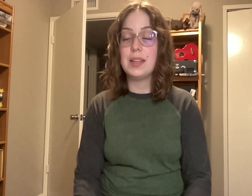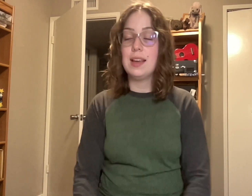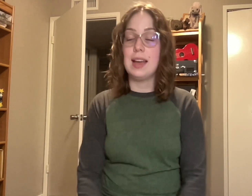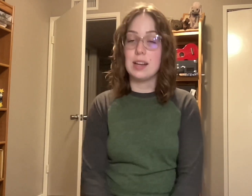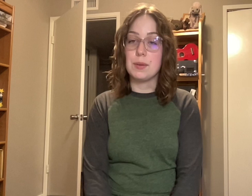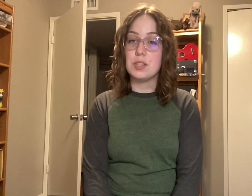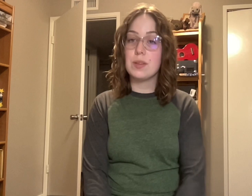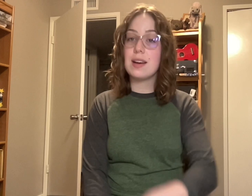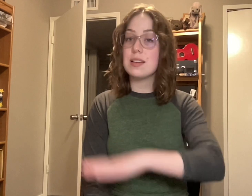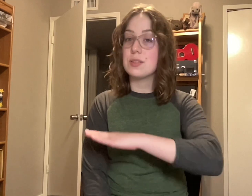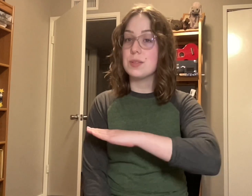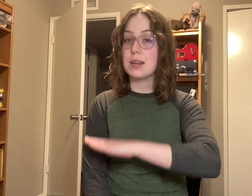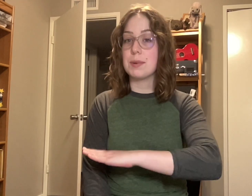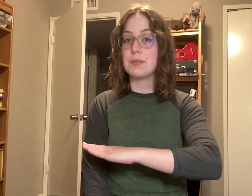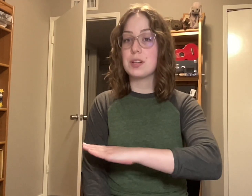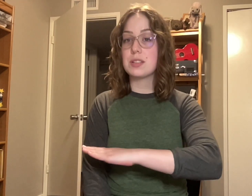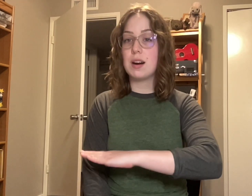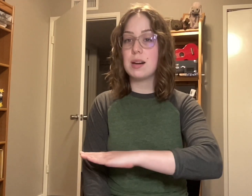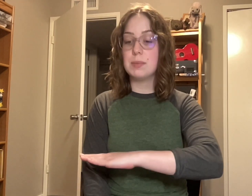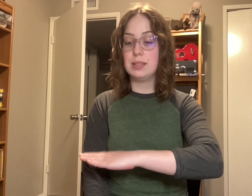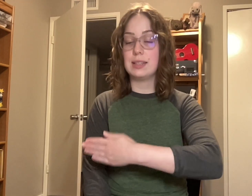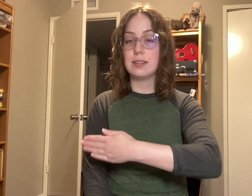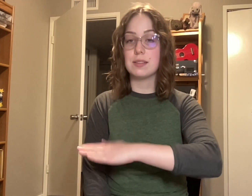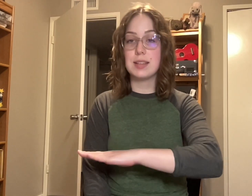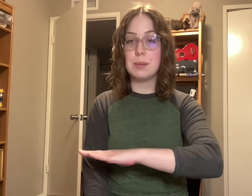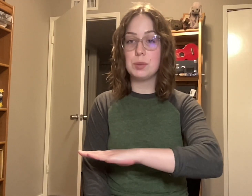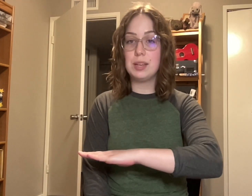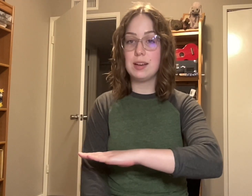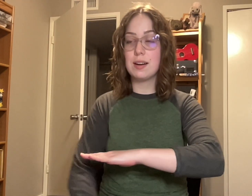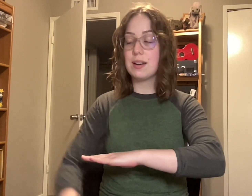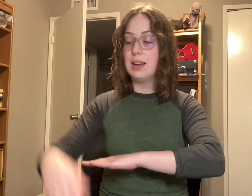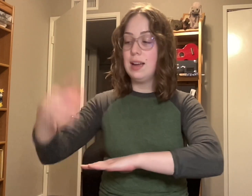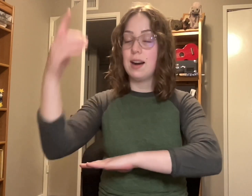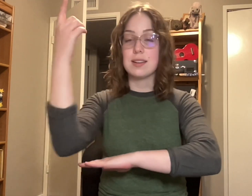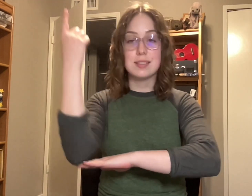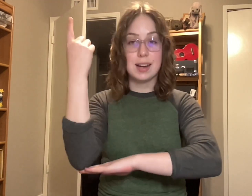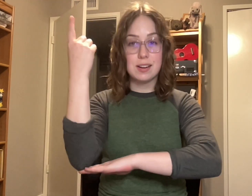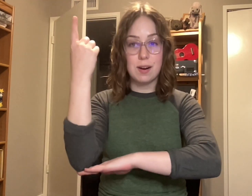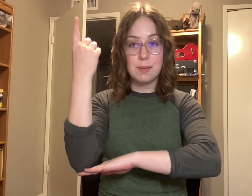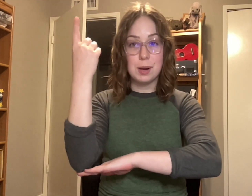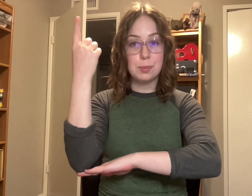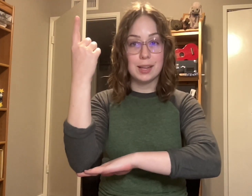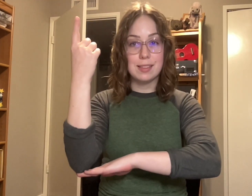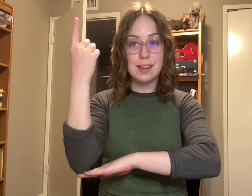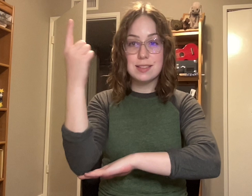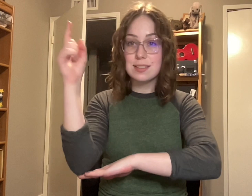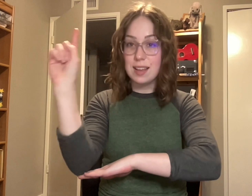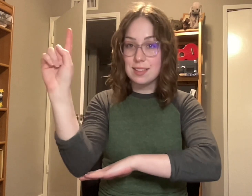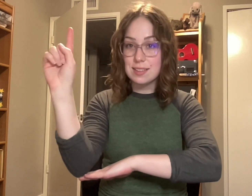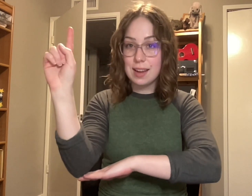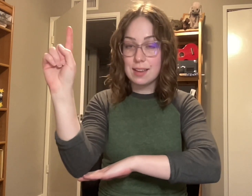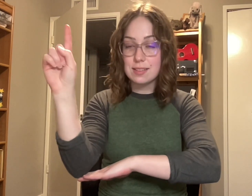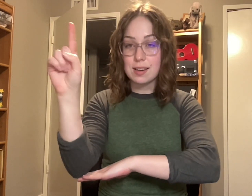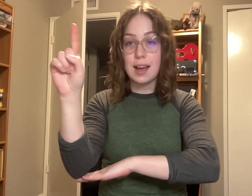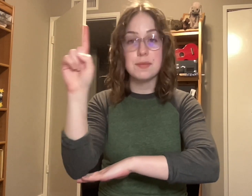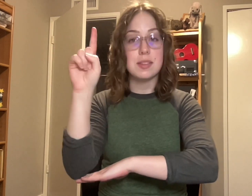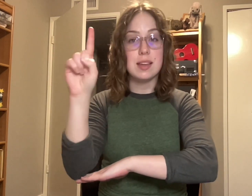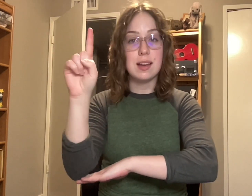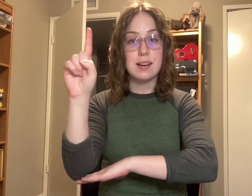And how we do that is we set up our first arm like a little table here, our second arm up like this, and this hand is going to have the